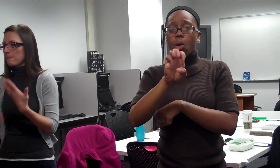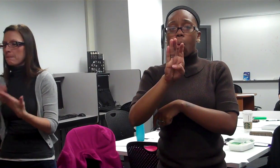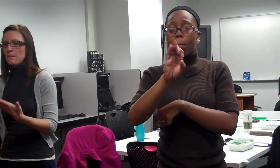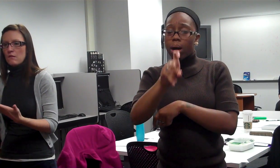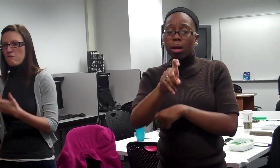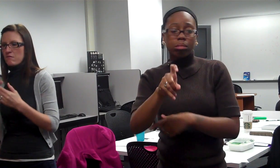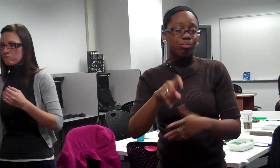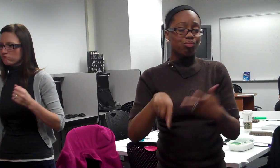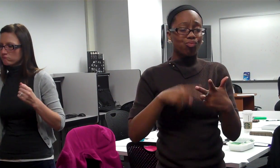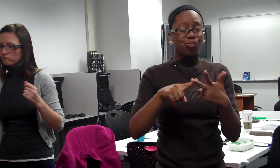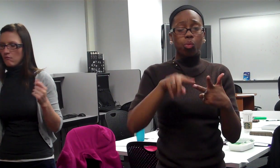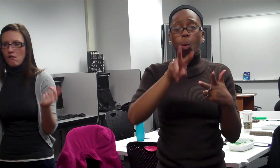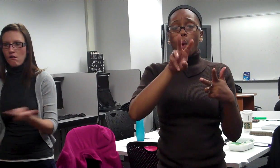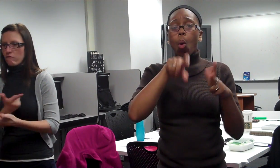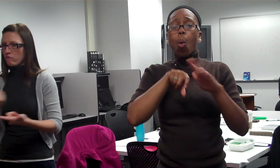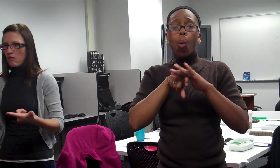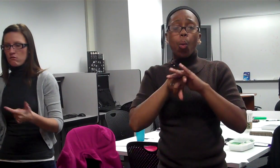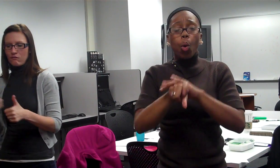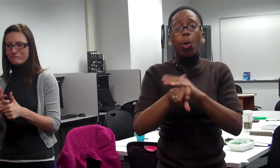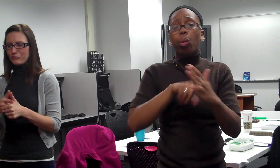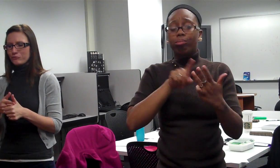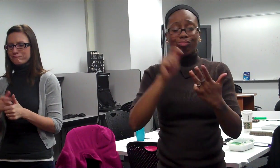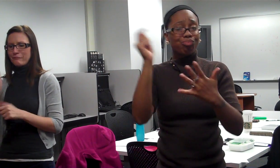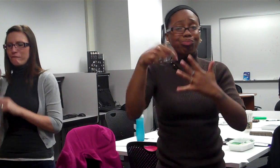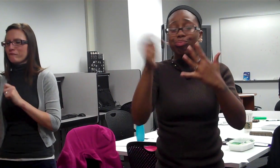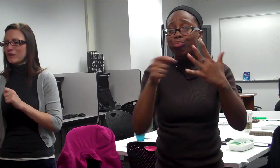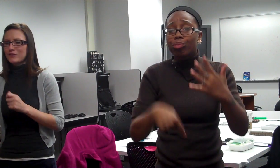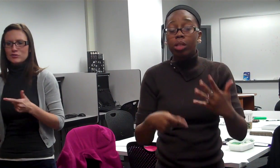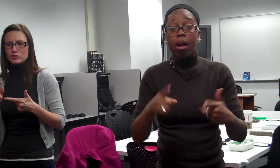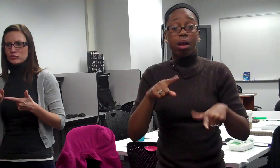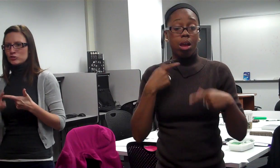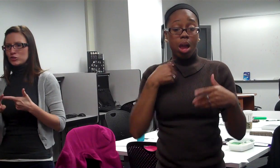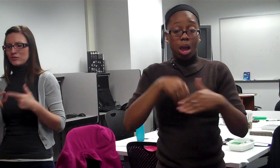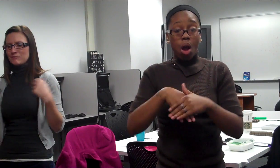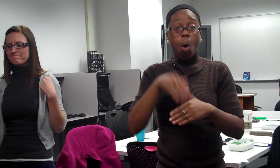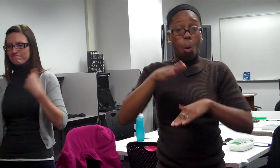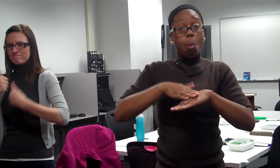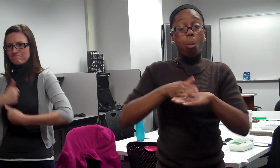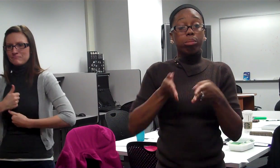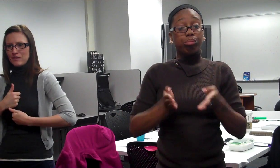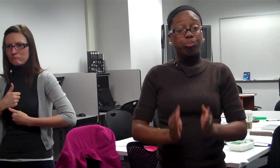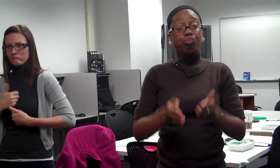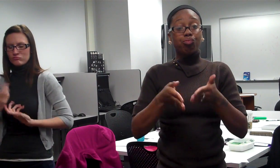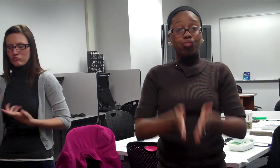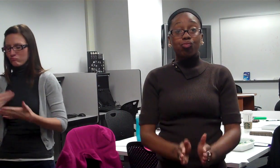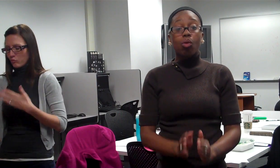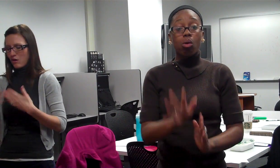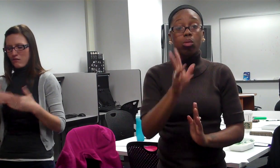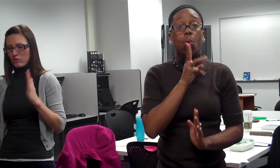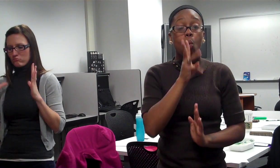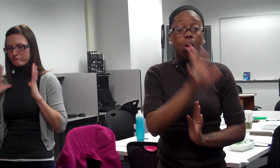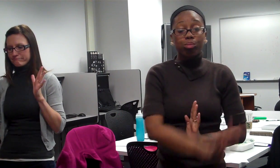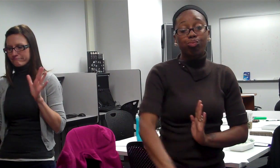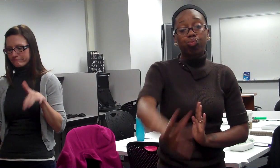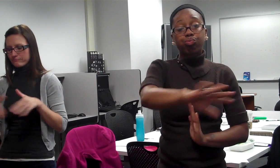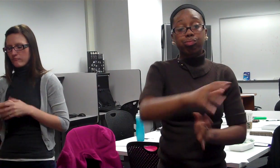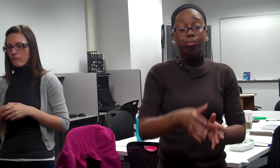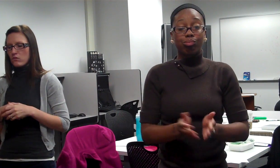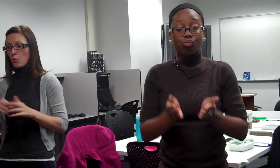it. So we get on the boat, and once we get out into the lake, drop anchor, and we